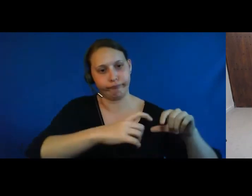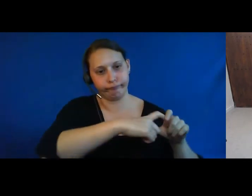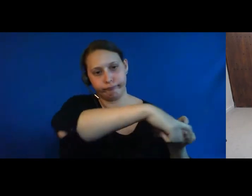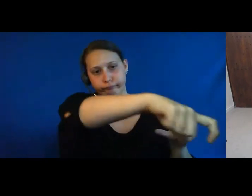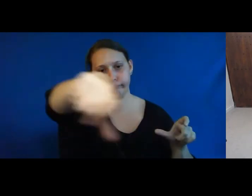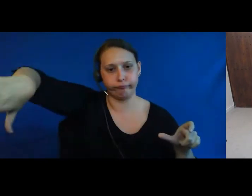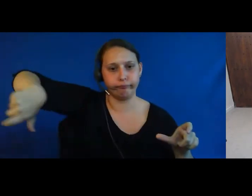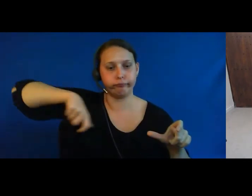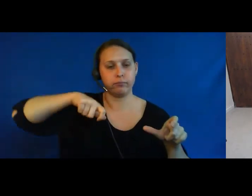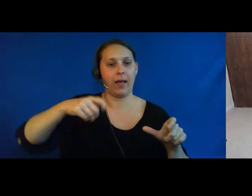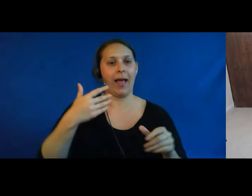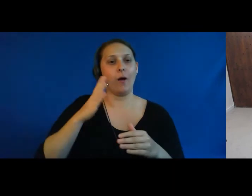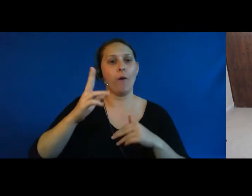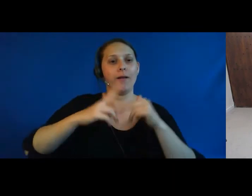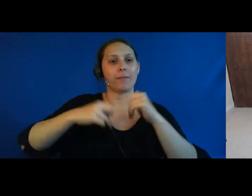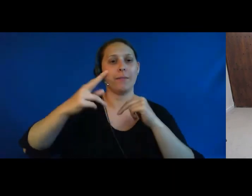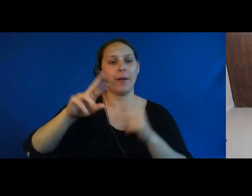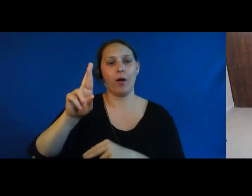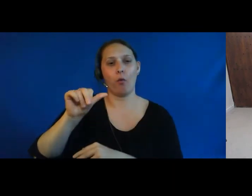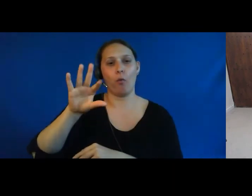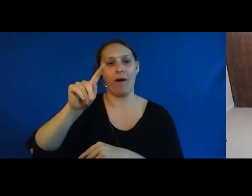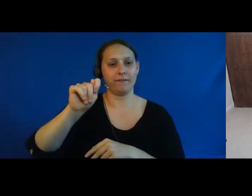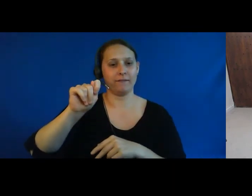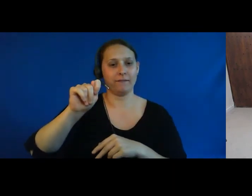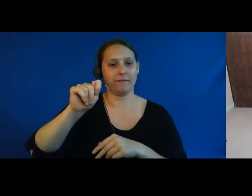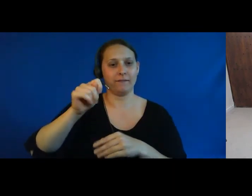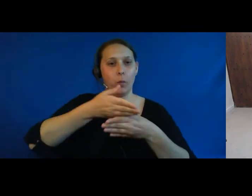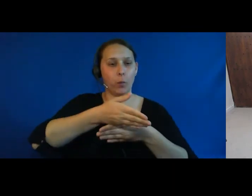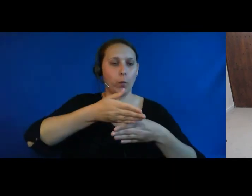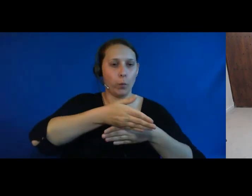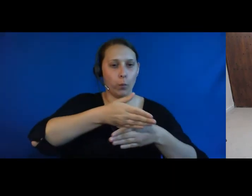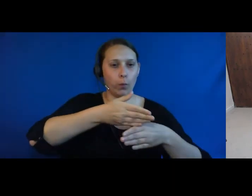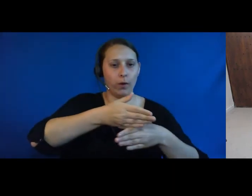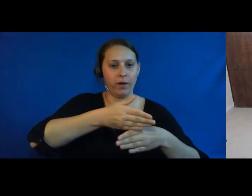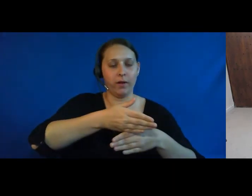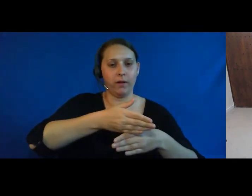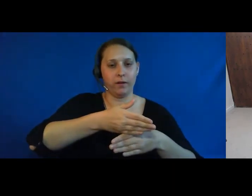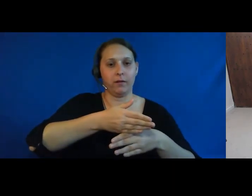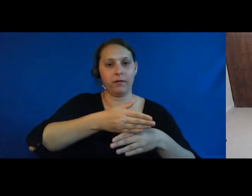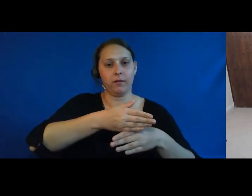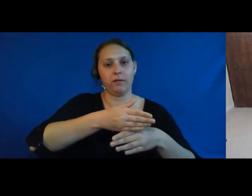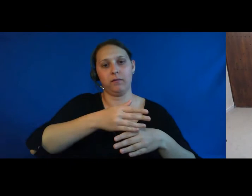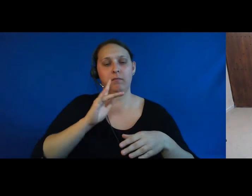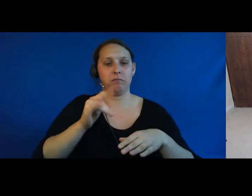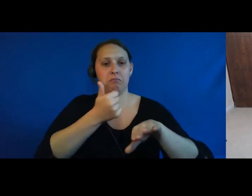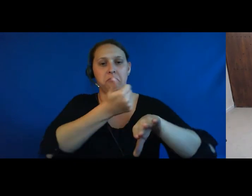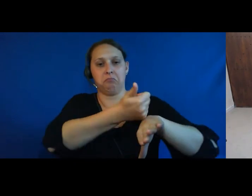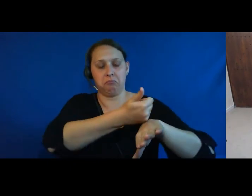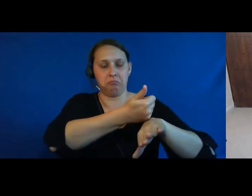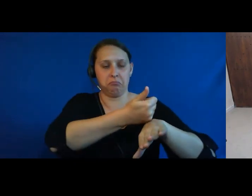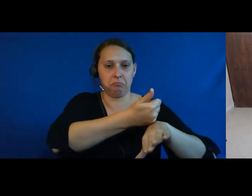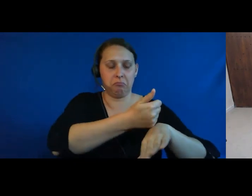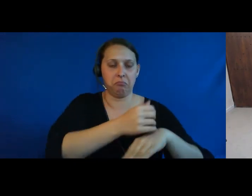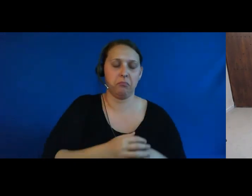the raft and see if we do have American mink. They cause devastation within the environment